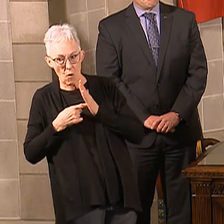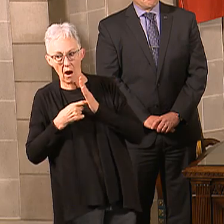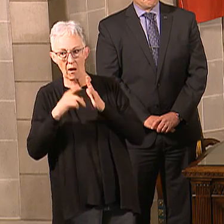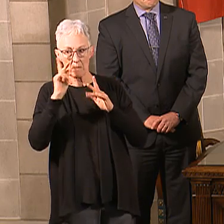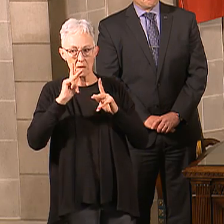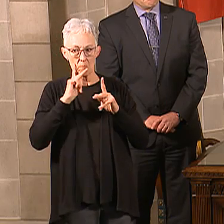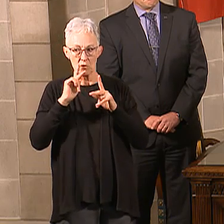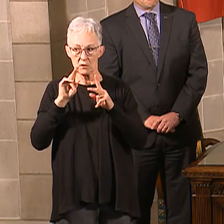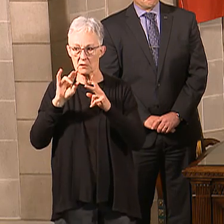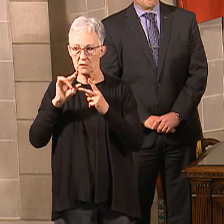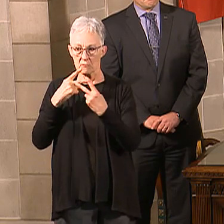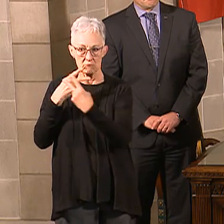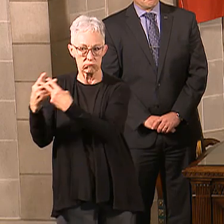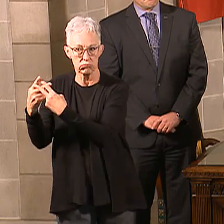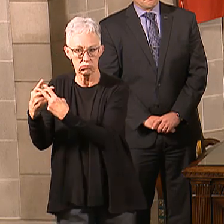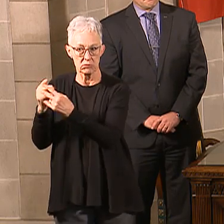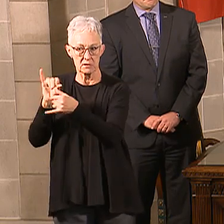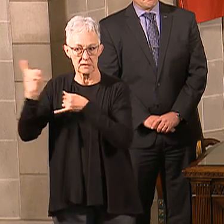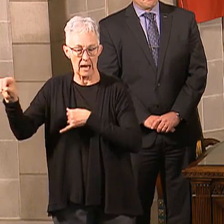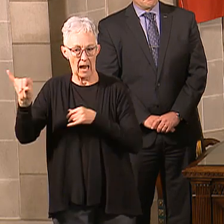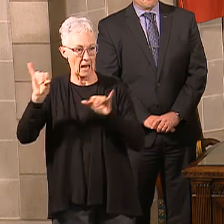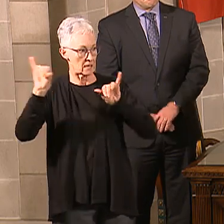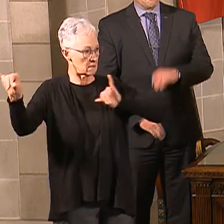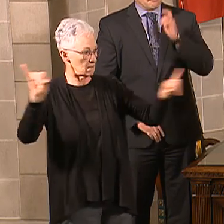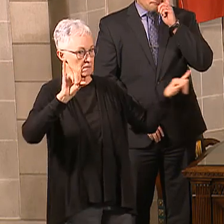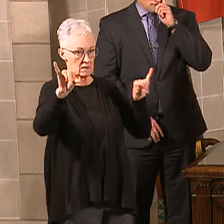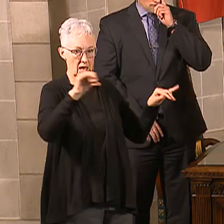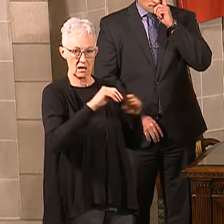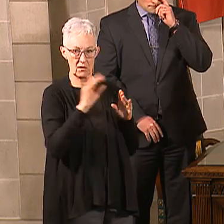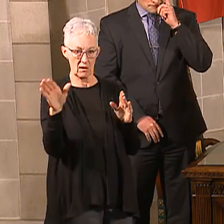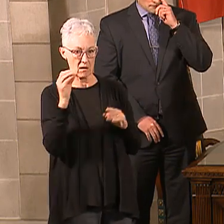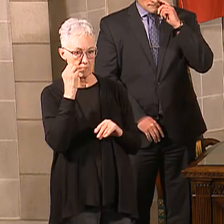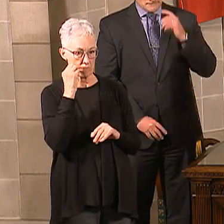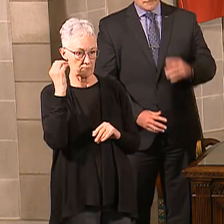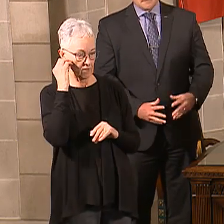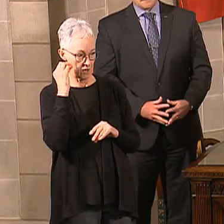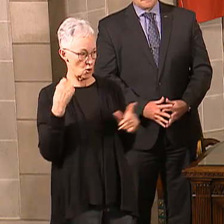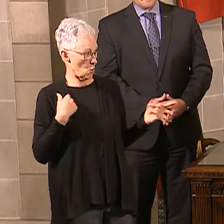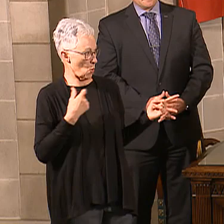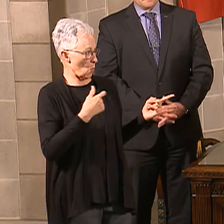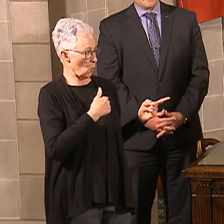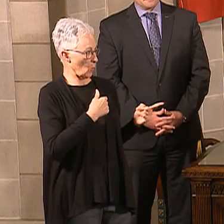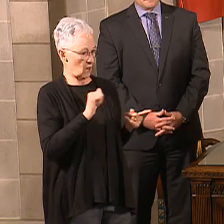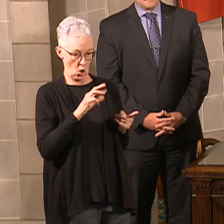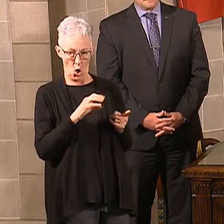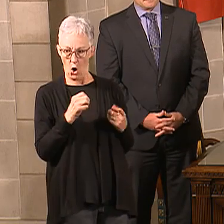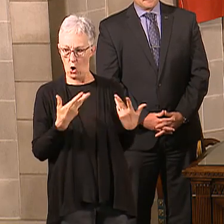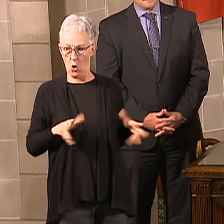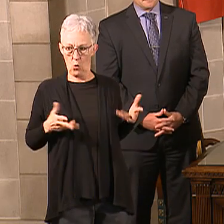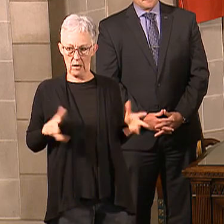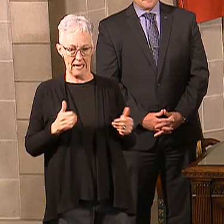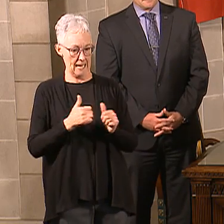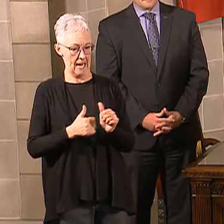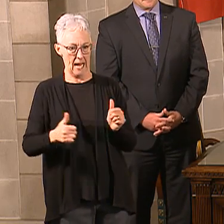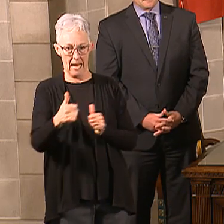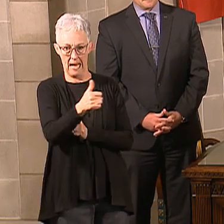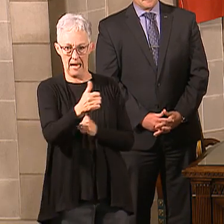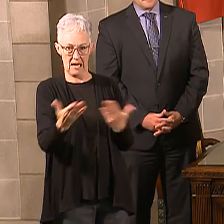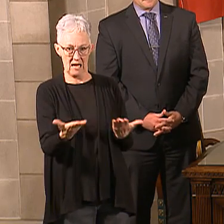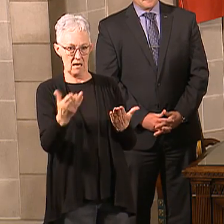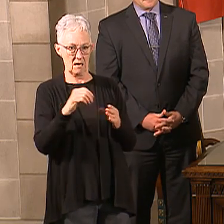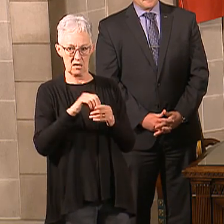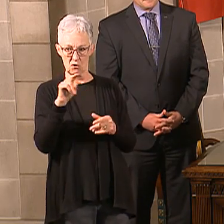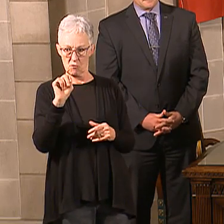necessary. We are well ahead of the curve here in Nebraska with what the president ordered last week and the steps we had taken prior to that.